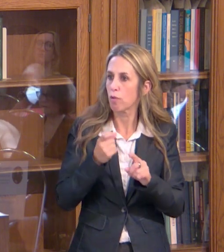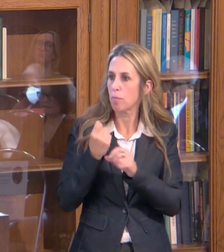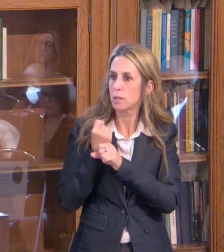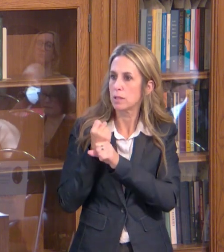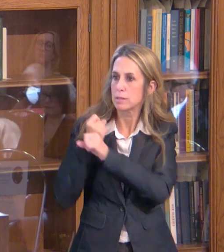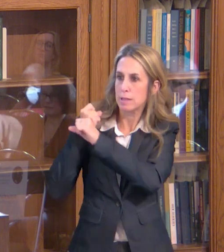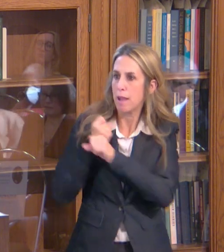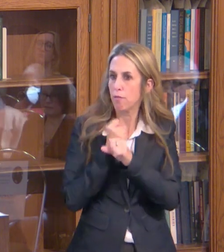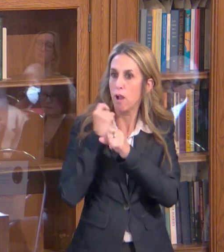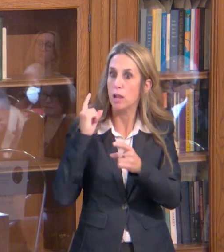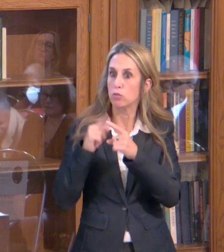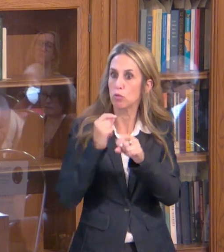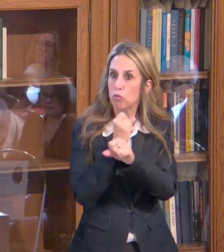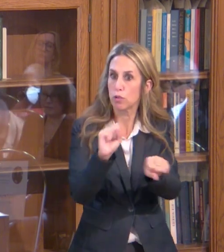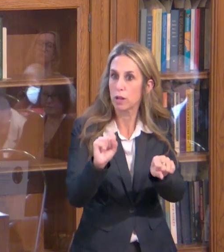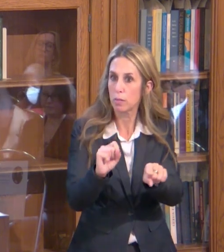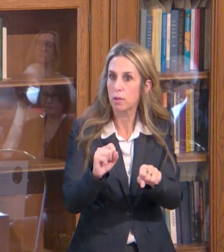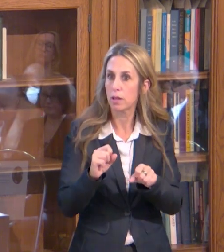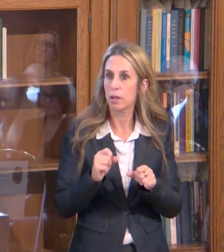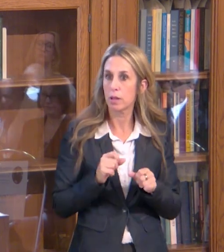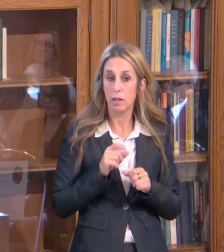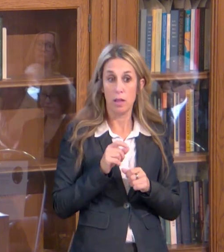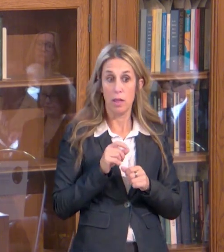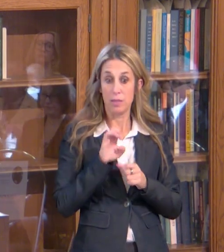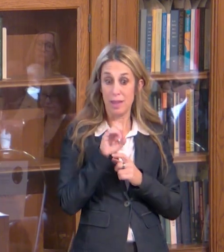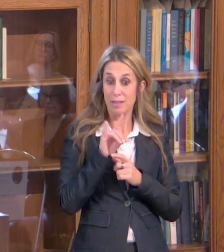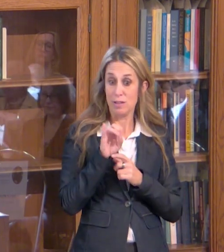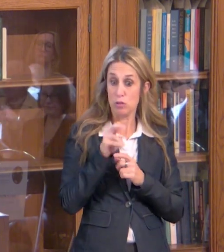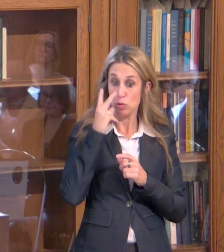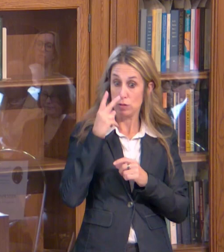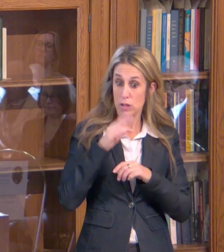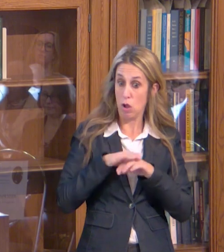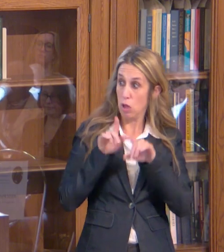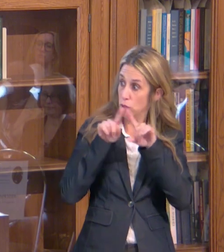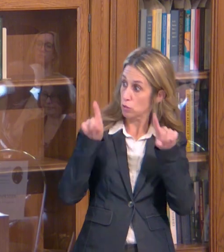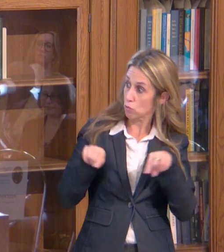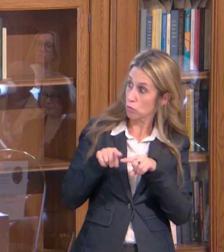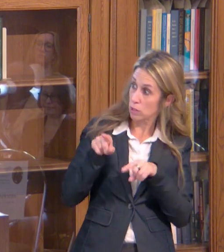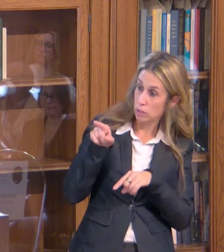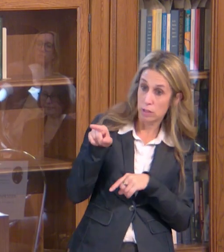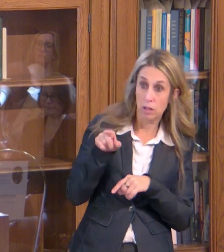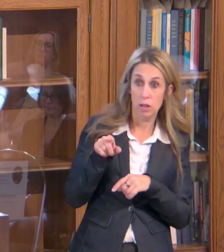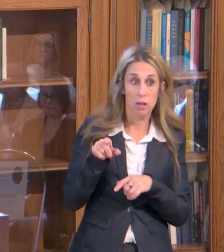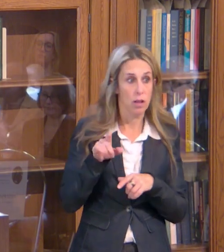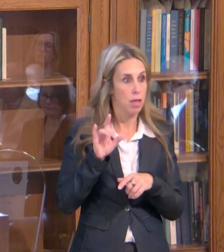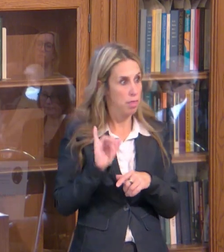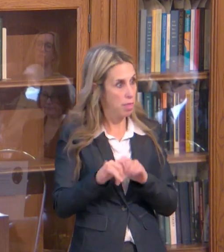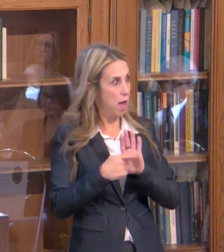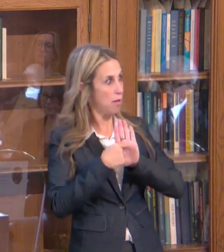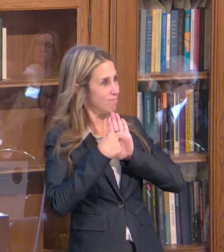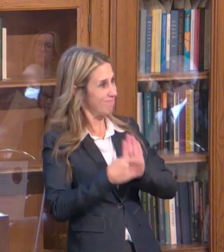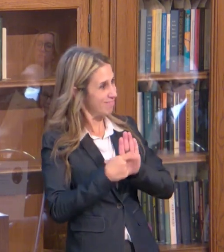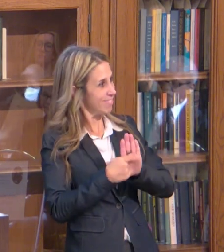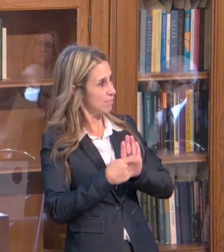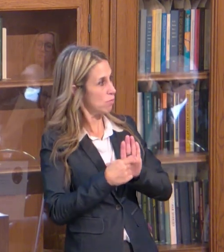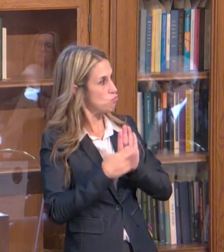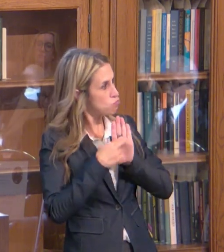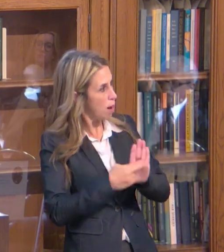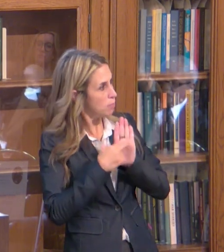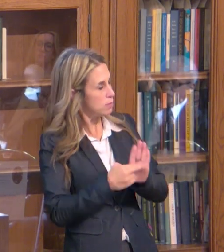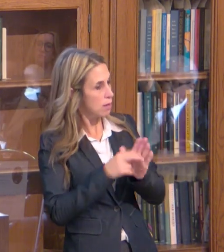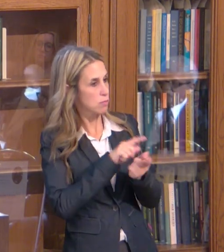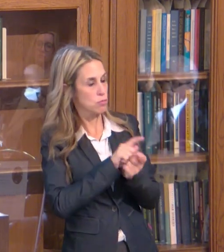Freedom the additions that you see on the screen one after the other epitomizes change change in